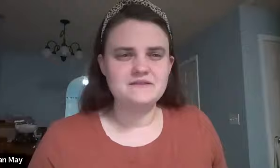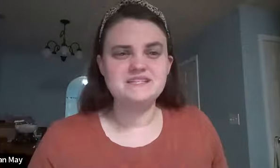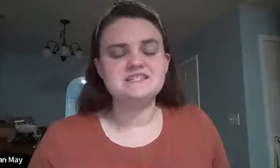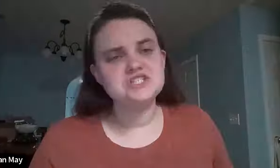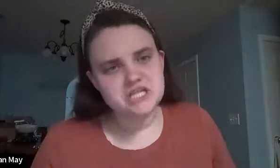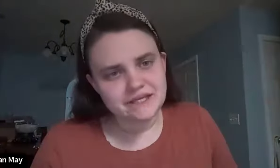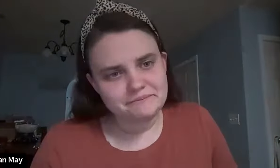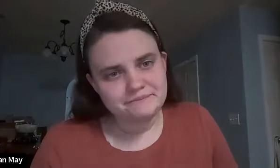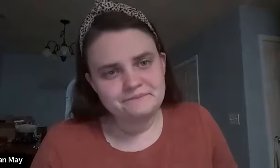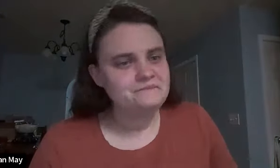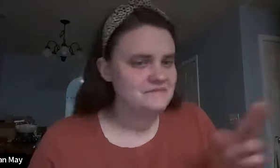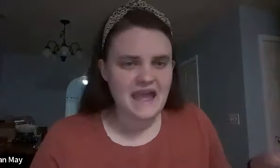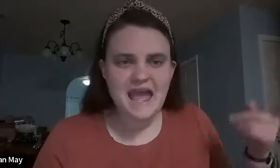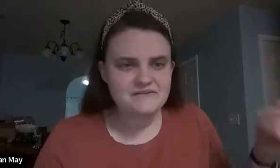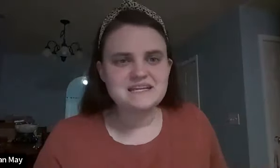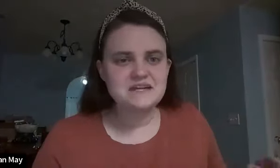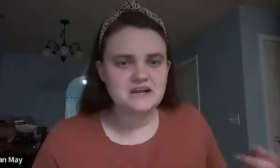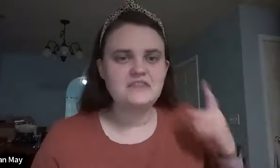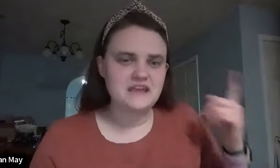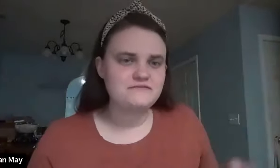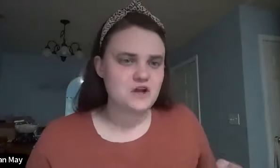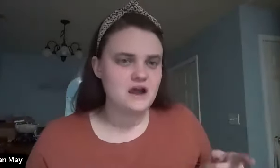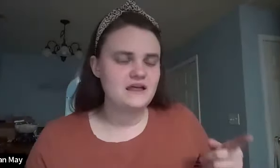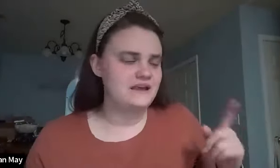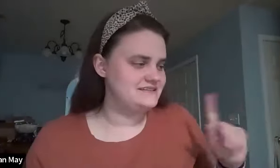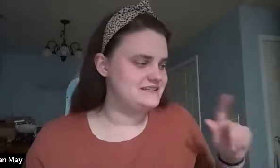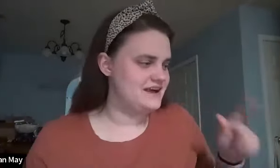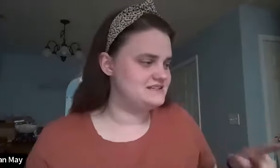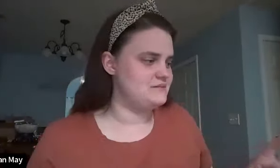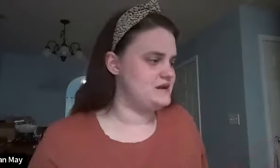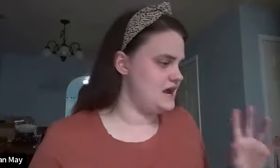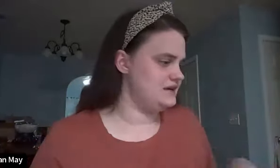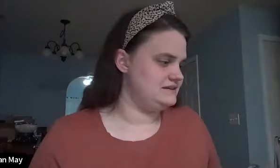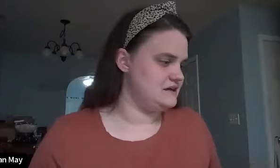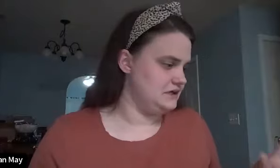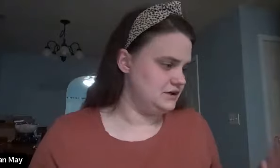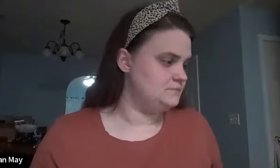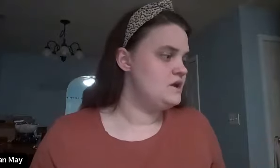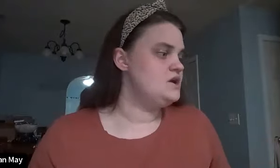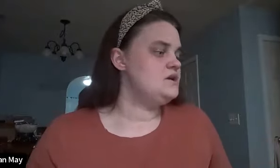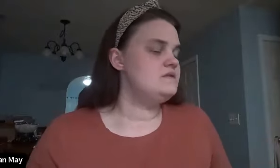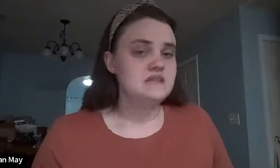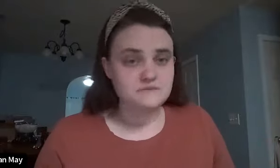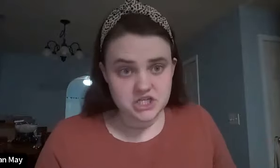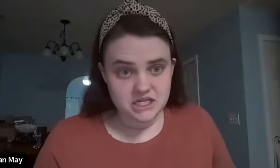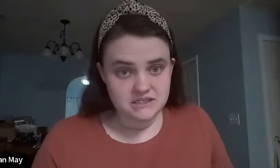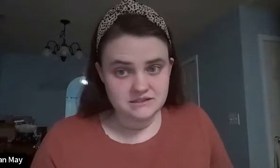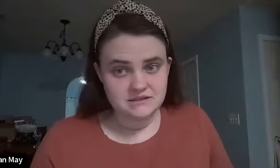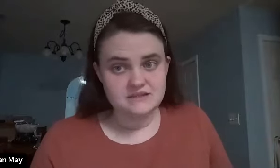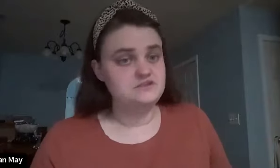the meats. Chicken. I have it down here. I think I forgot, like I did it last time and I added it down here. The sign for chicken is also